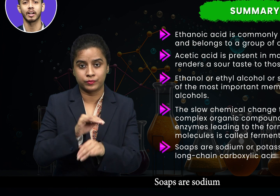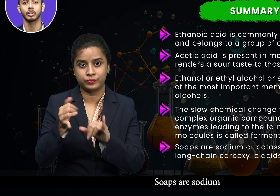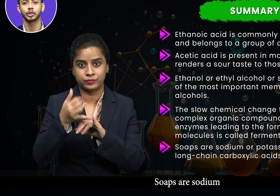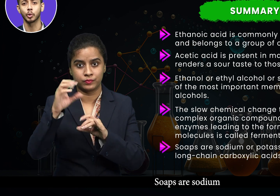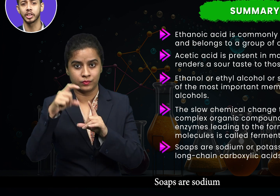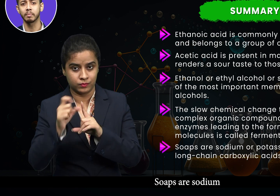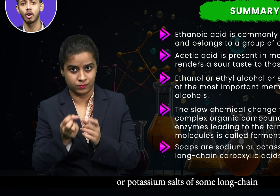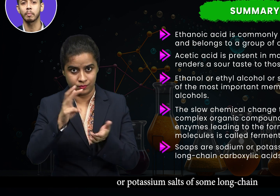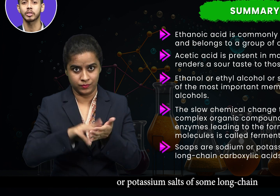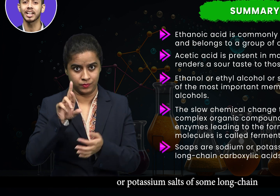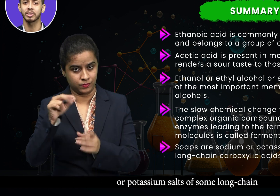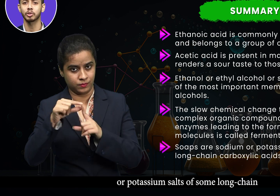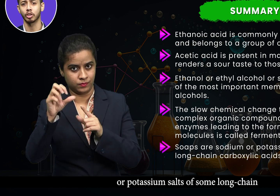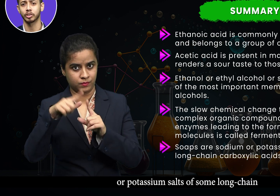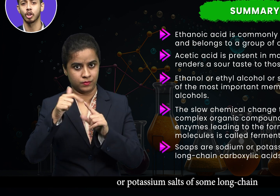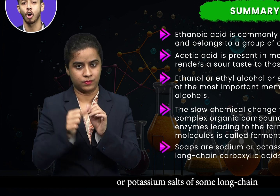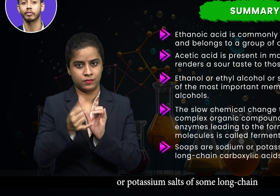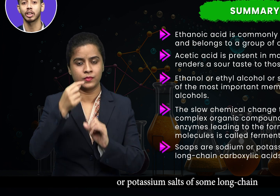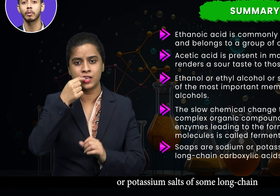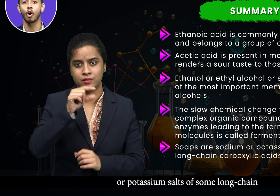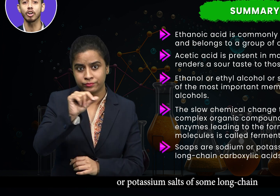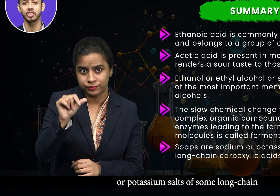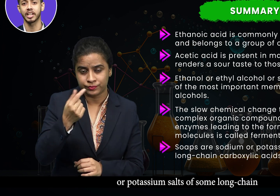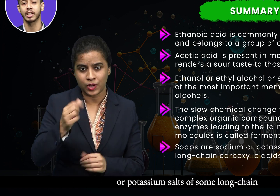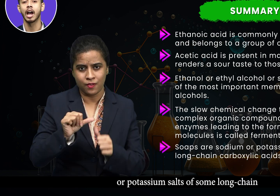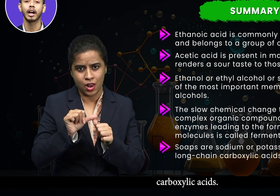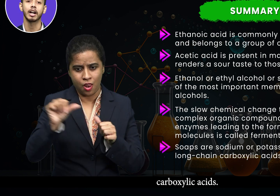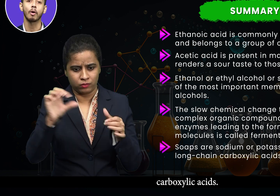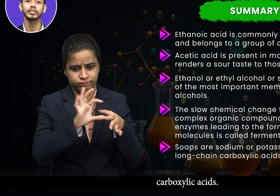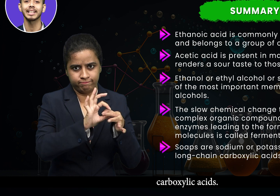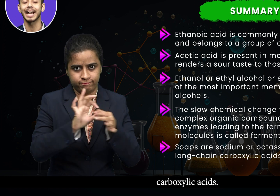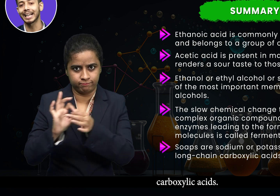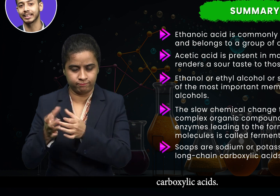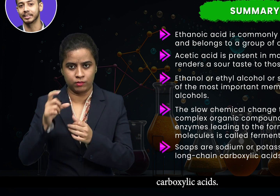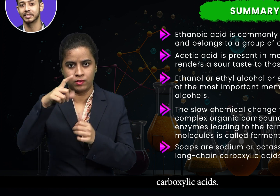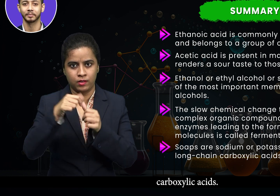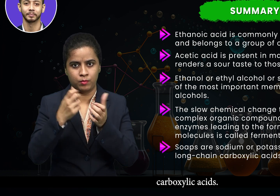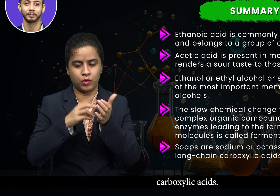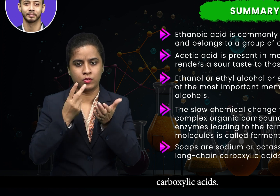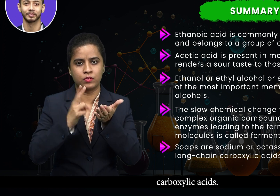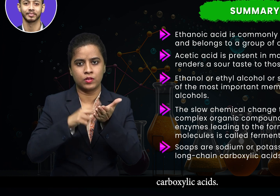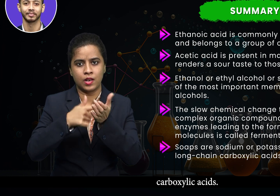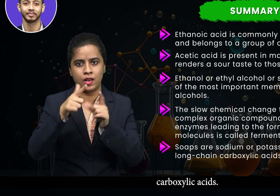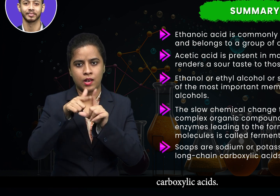Soaps are sodium or potassium salts of some long chain carboxylic acids.